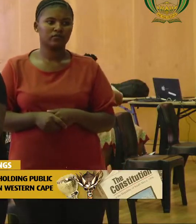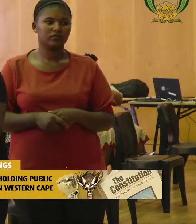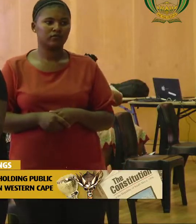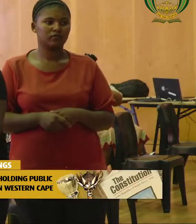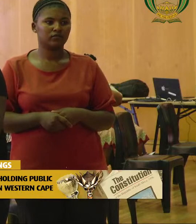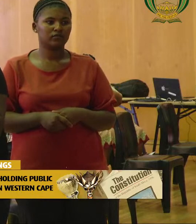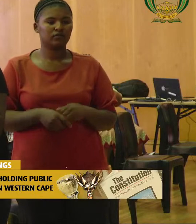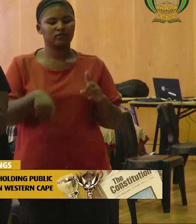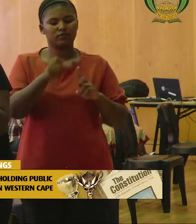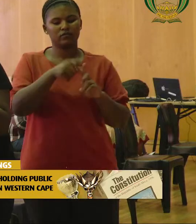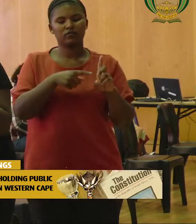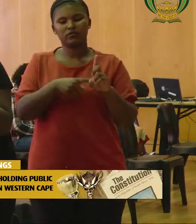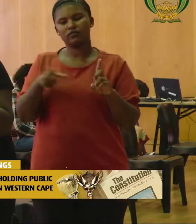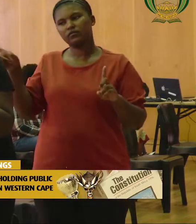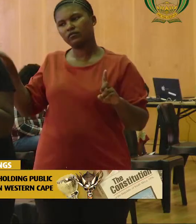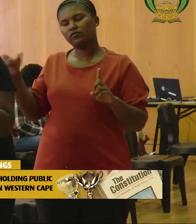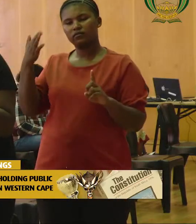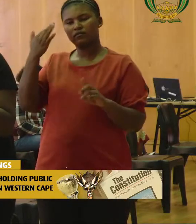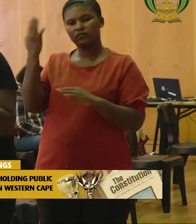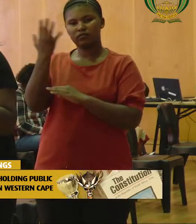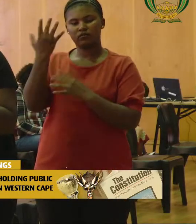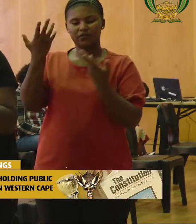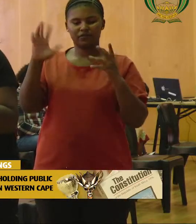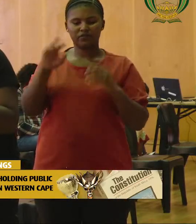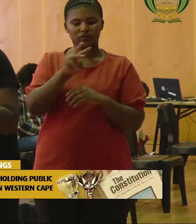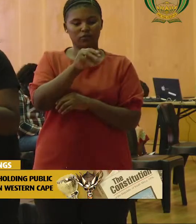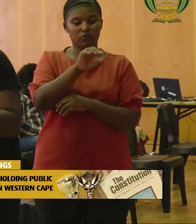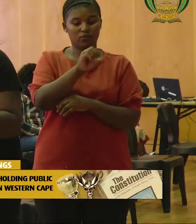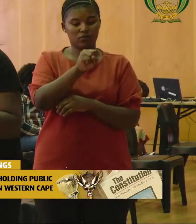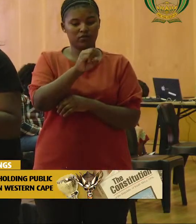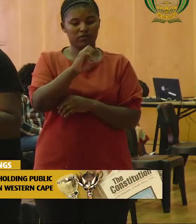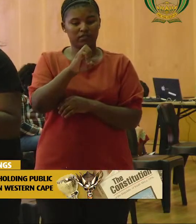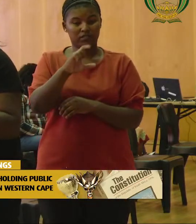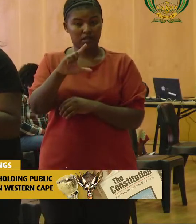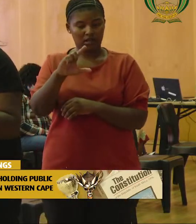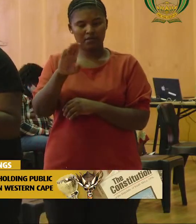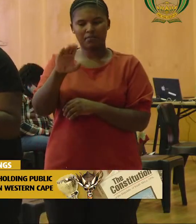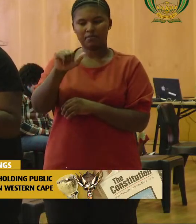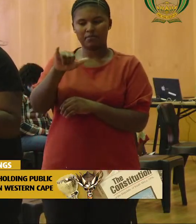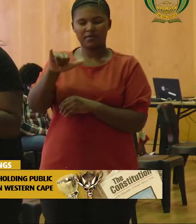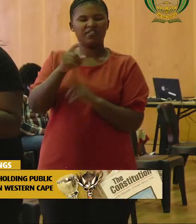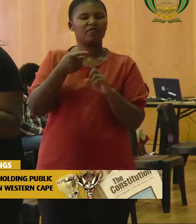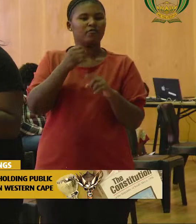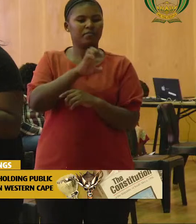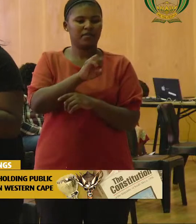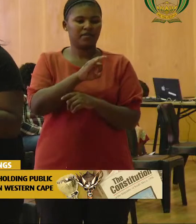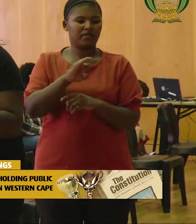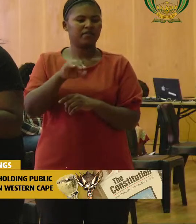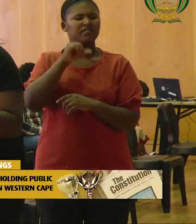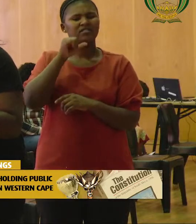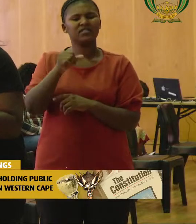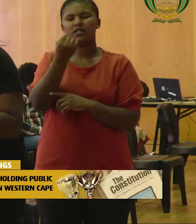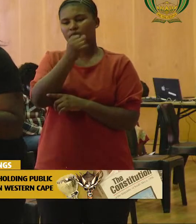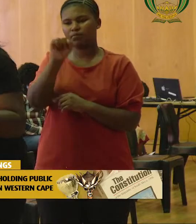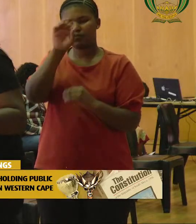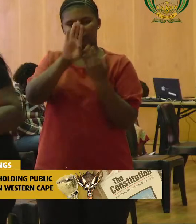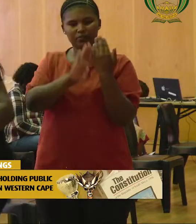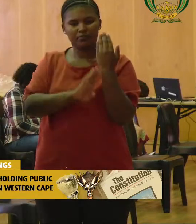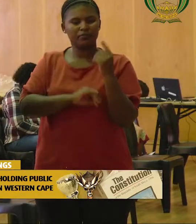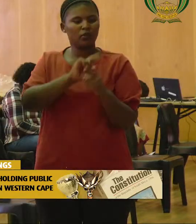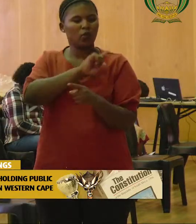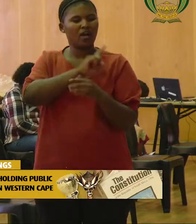Previous speakers from the EFF here in Mosselbay, they don't support the bill because they say that the voters are getting